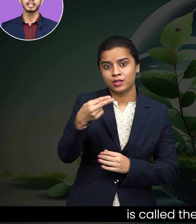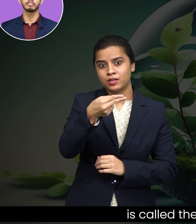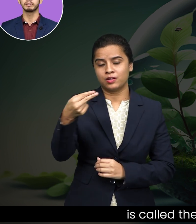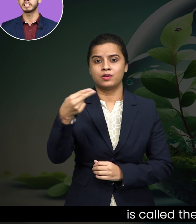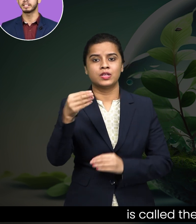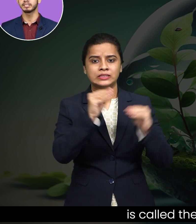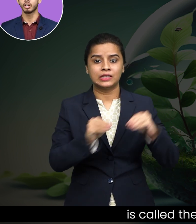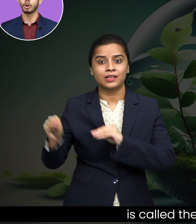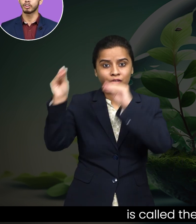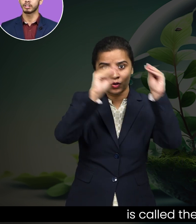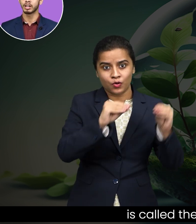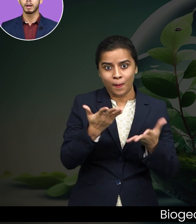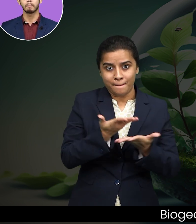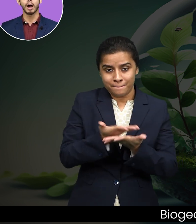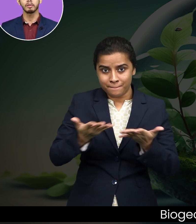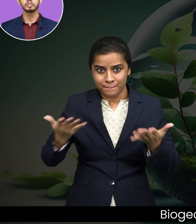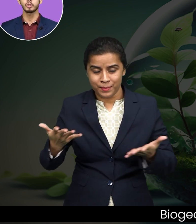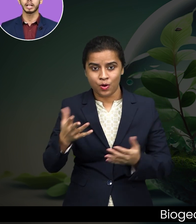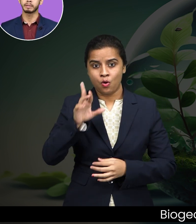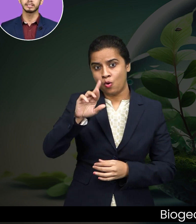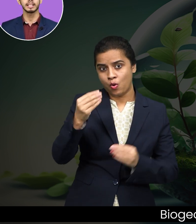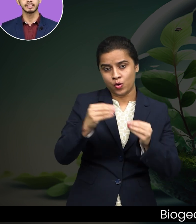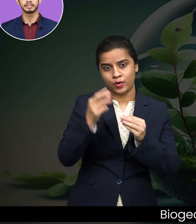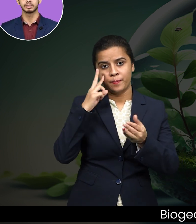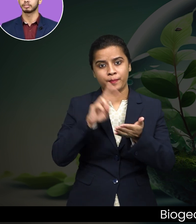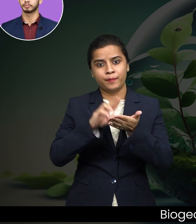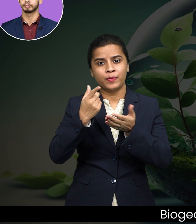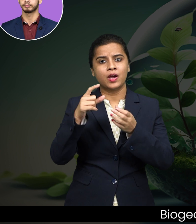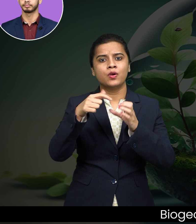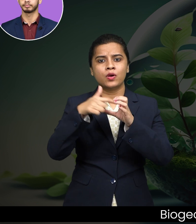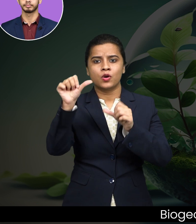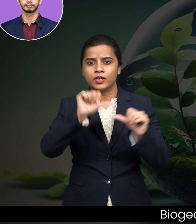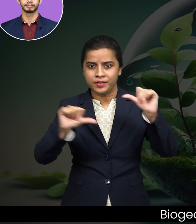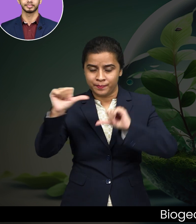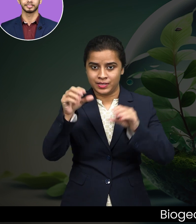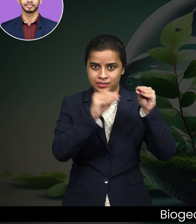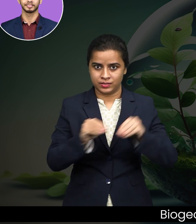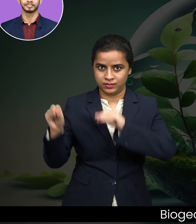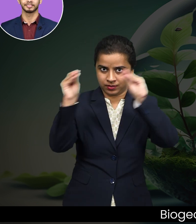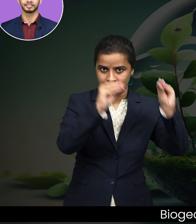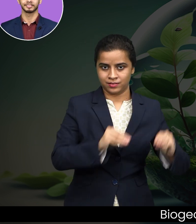the cycling of materials or biogeochemical cycles.